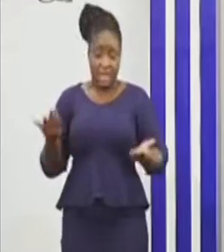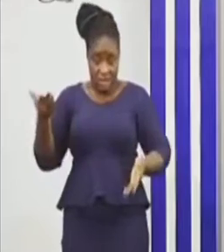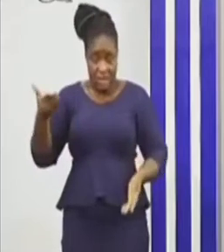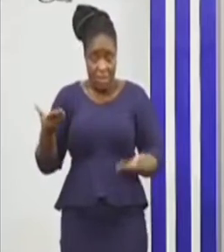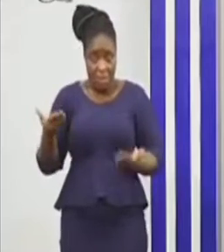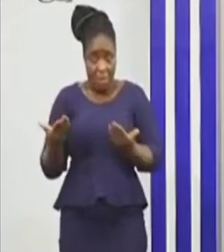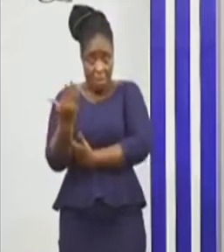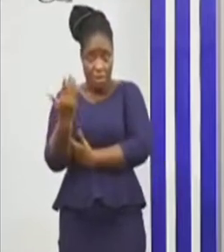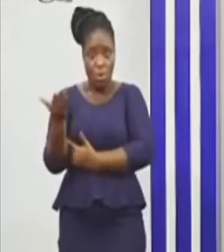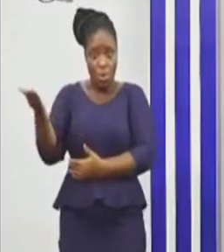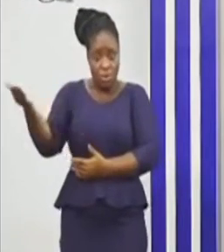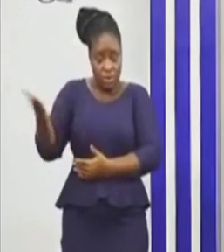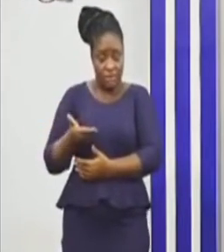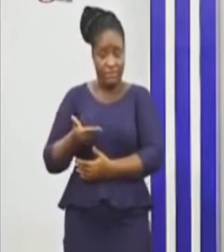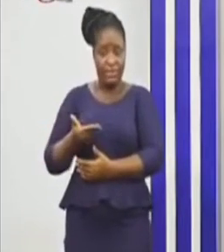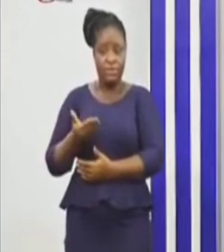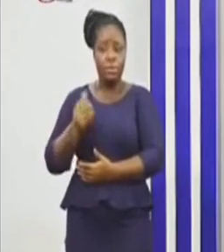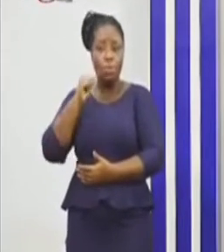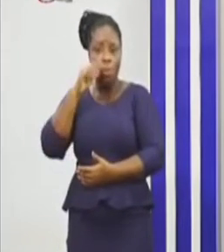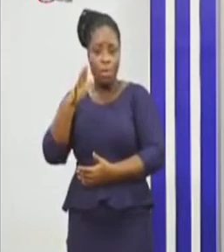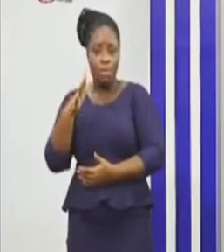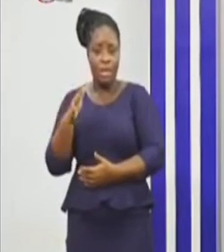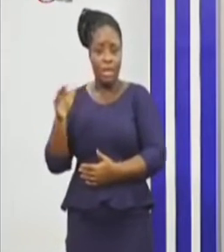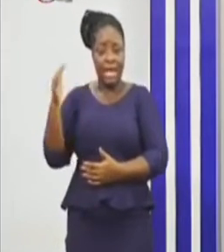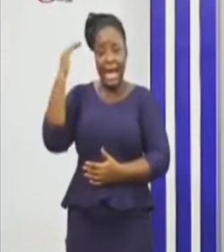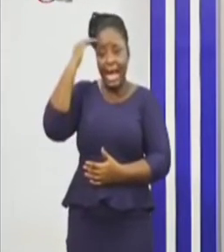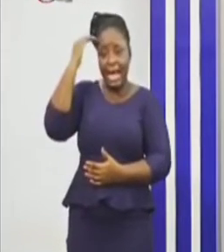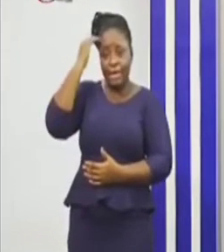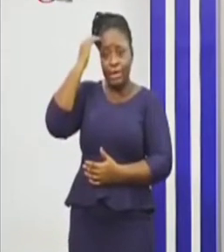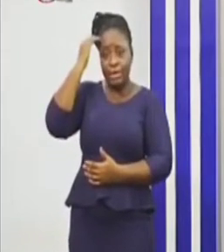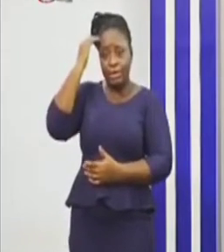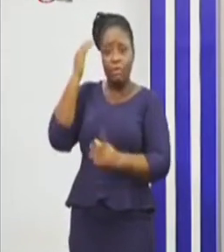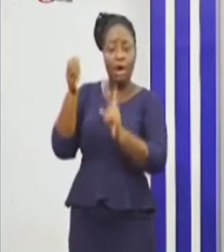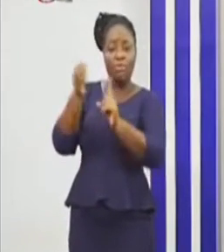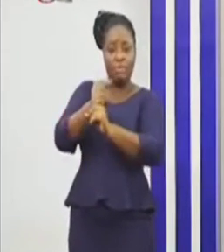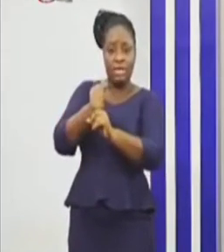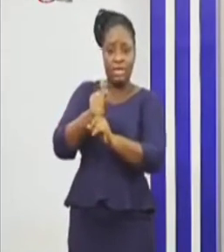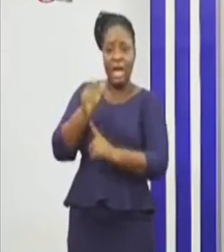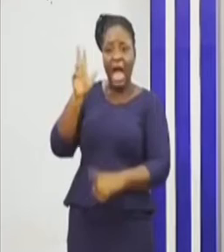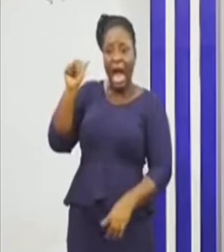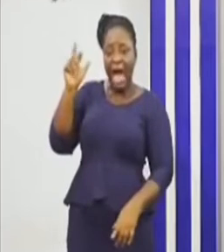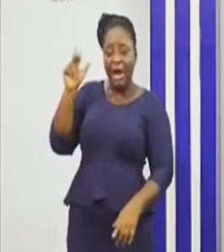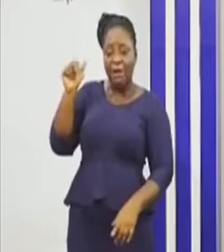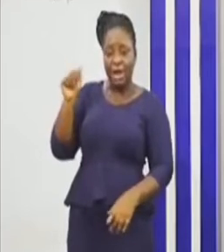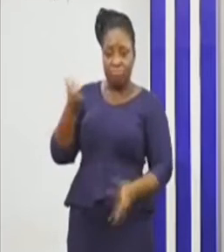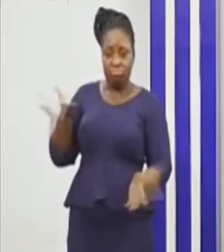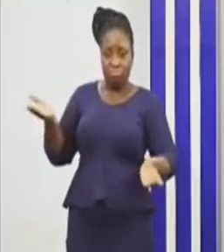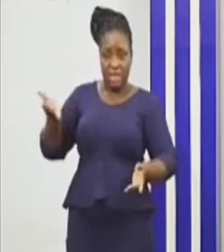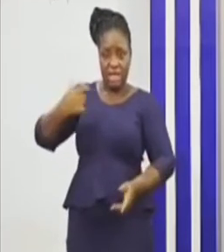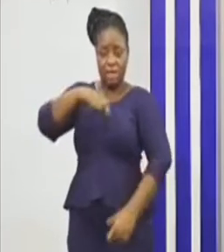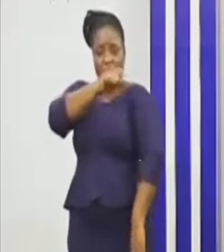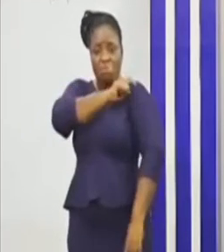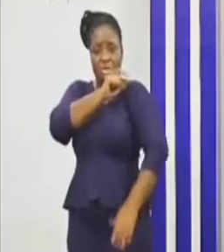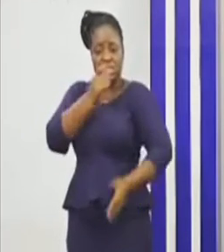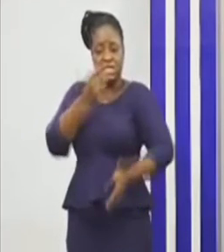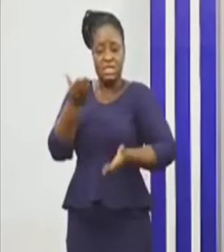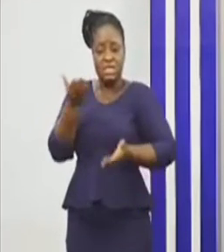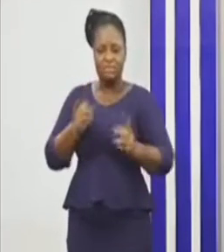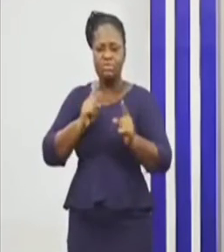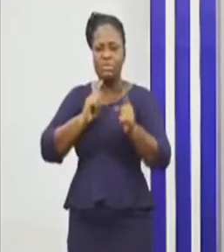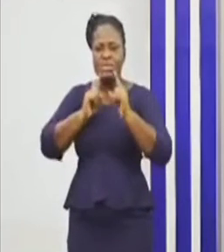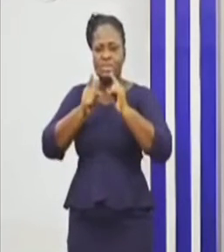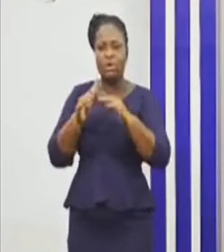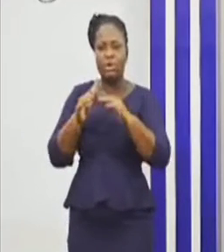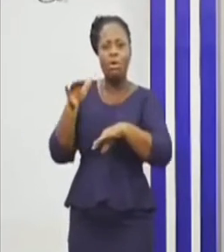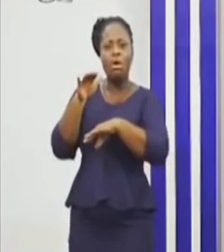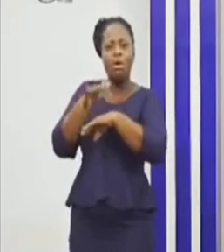invite ACP Lydia Donko, who is head of Precautions in the Accra region of the Ghana Police Service, speaking on